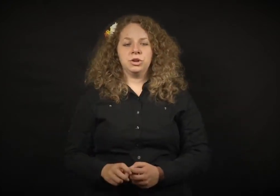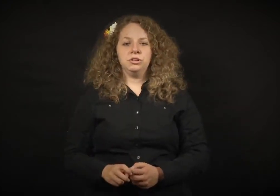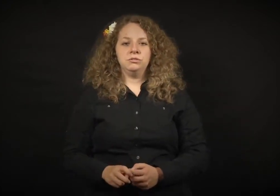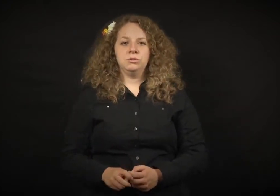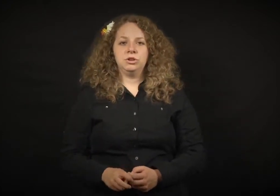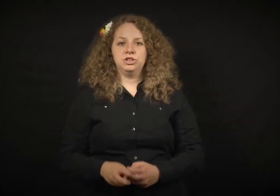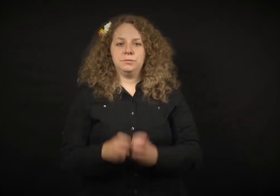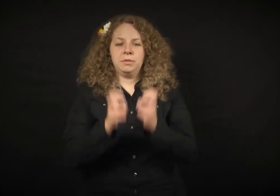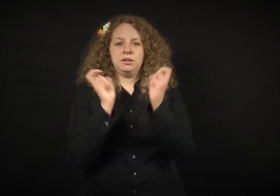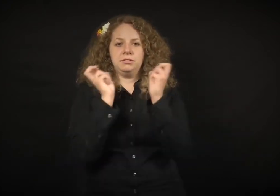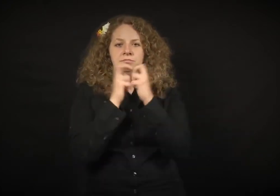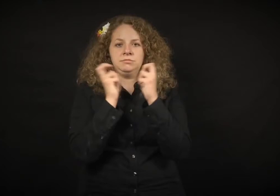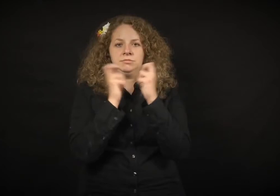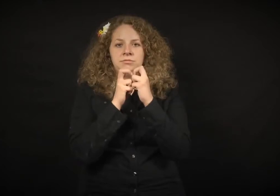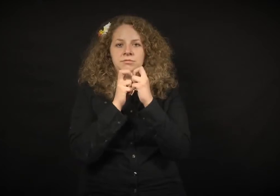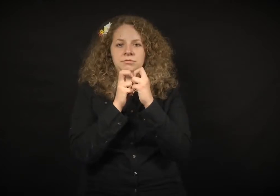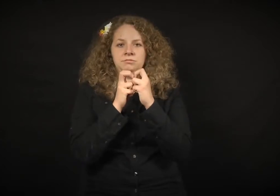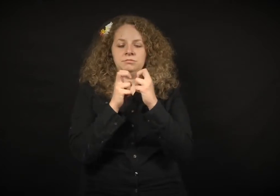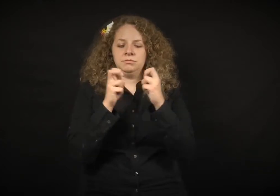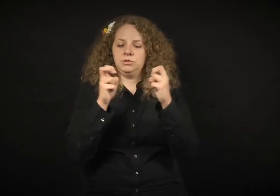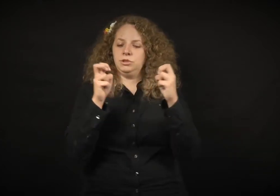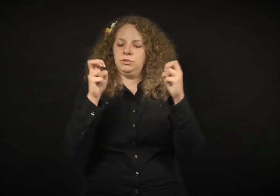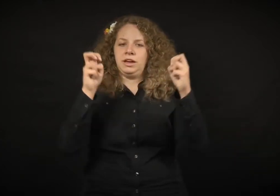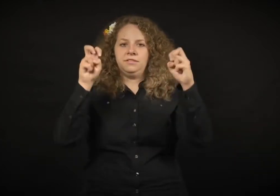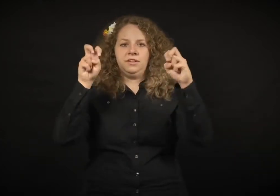Squirrel or chipmunk. You have